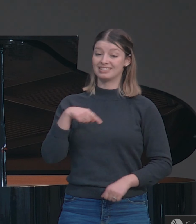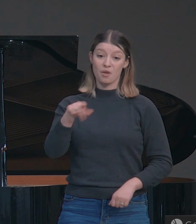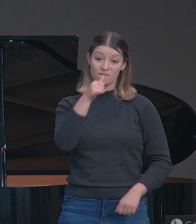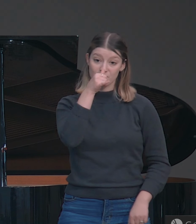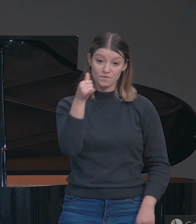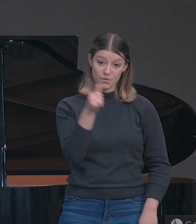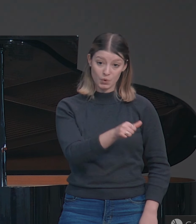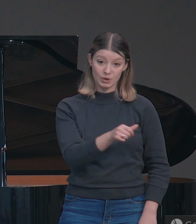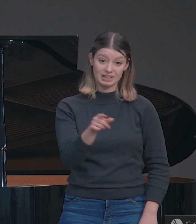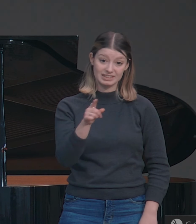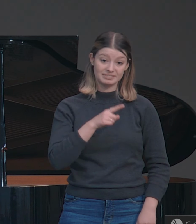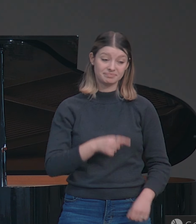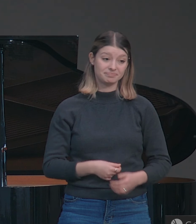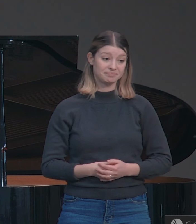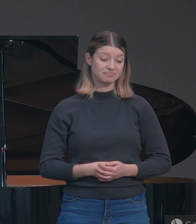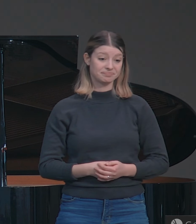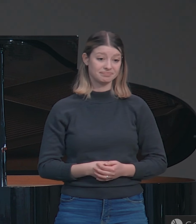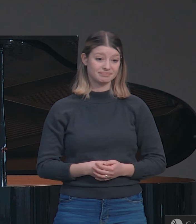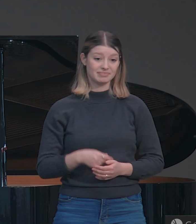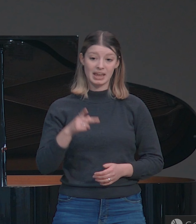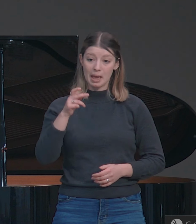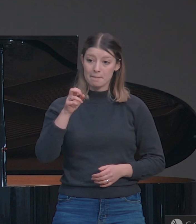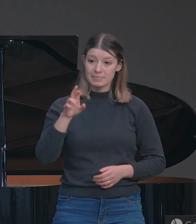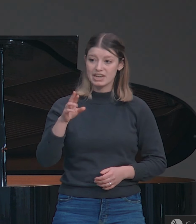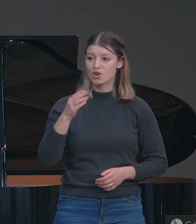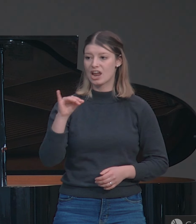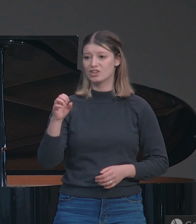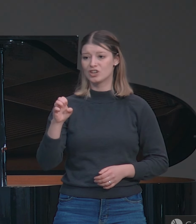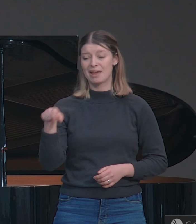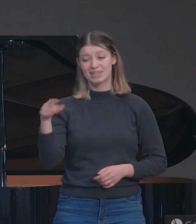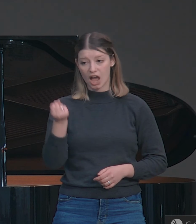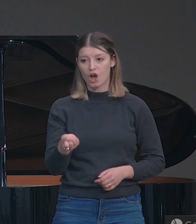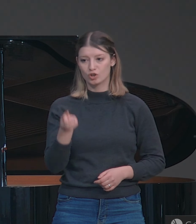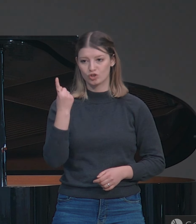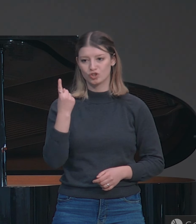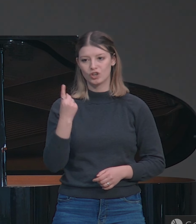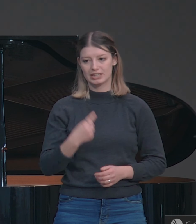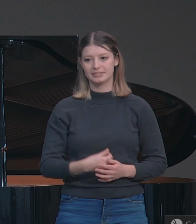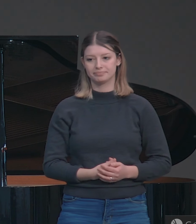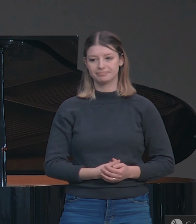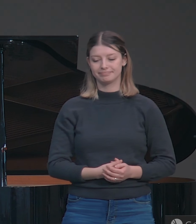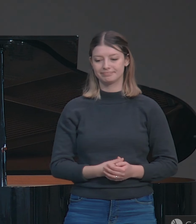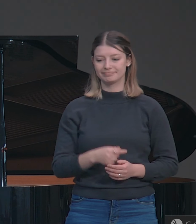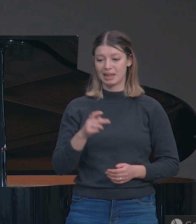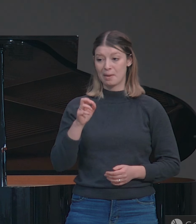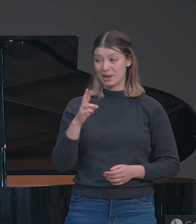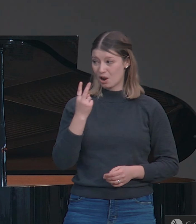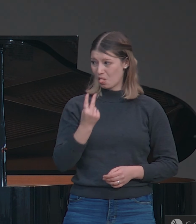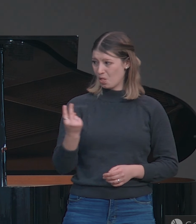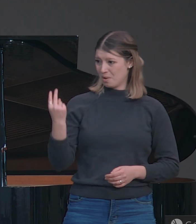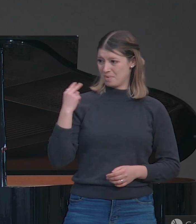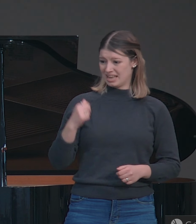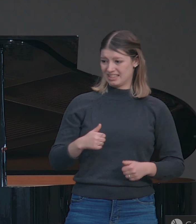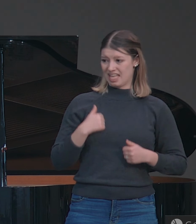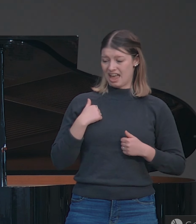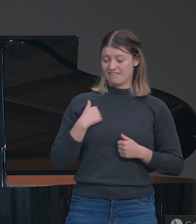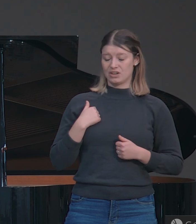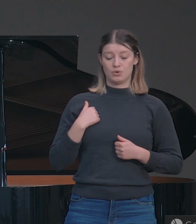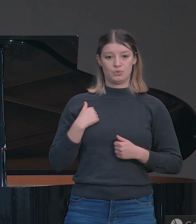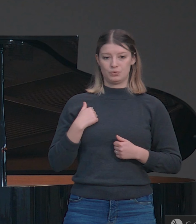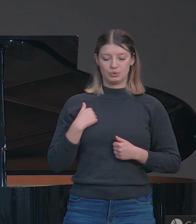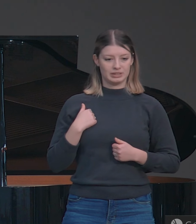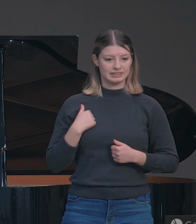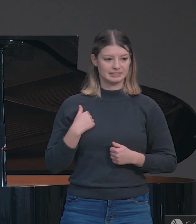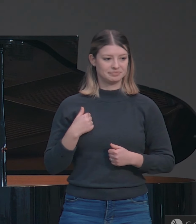Peter and James understood this. I'm sure if Peter looked back on his life, I'm sure